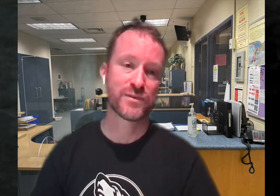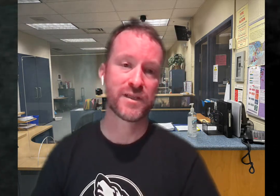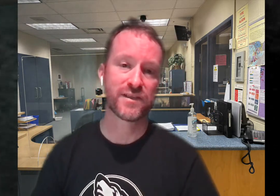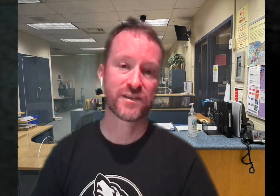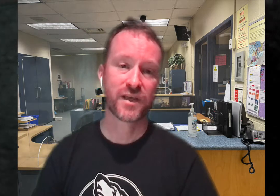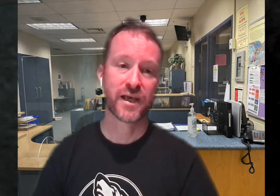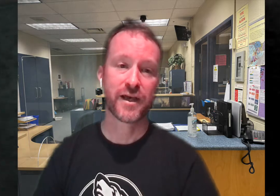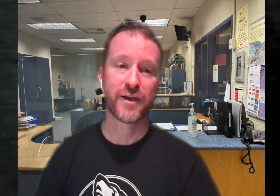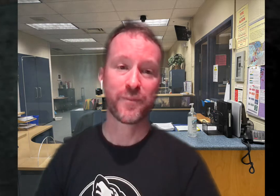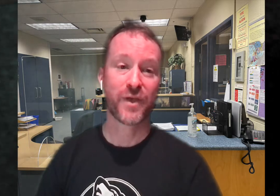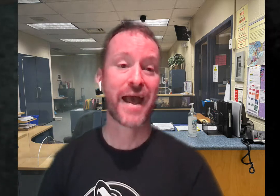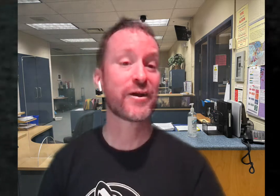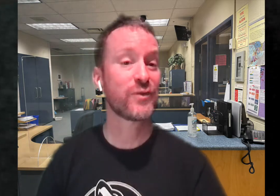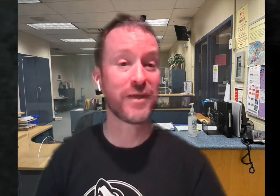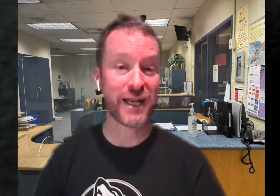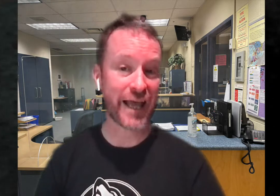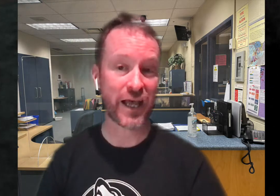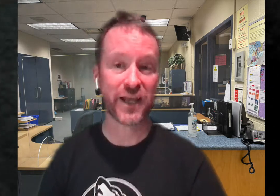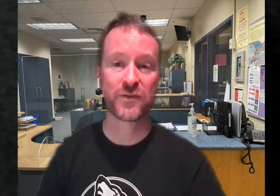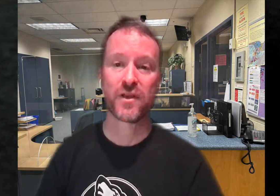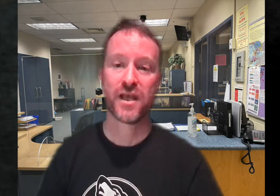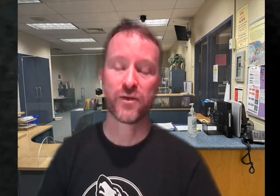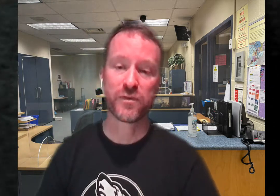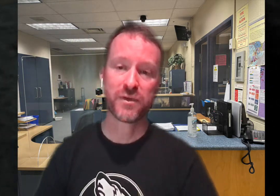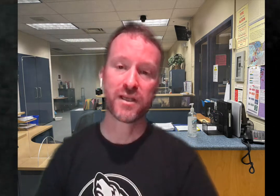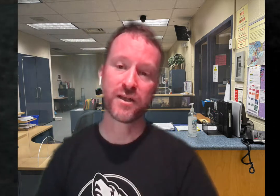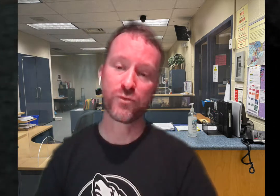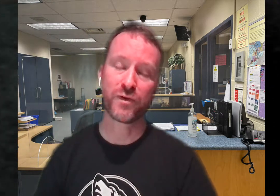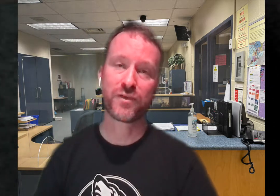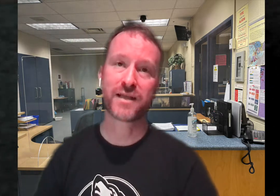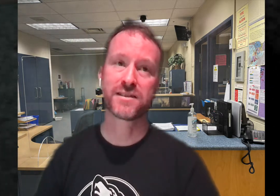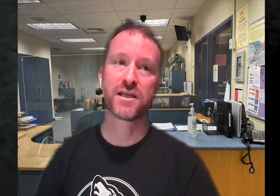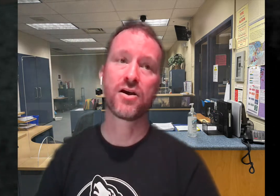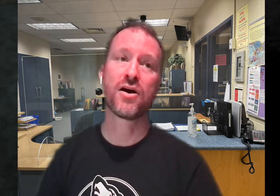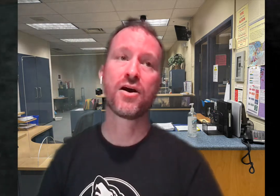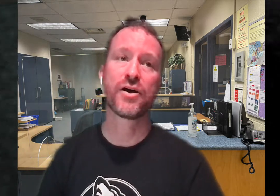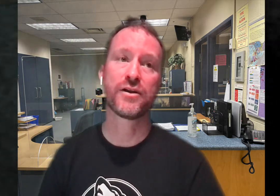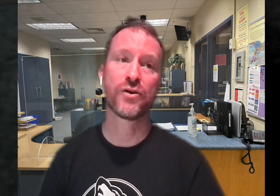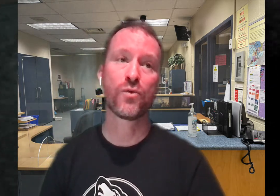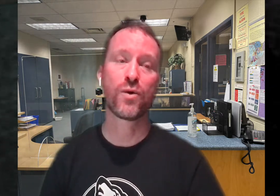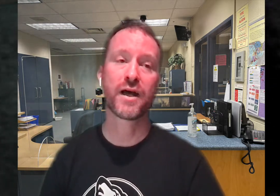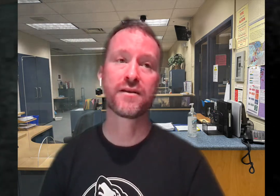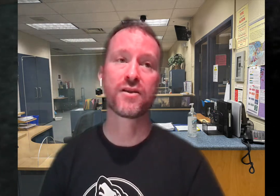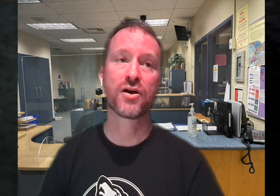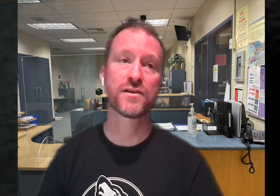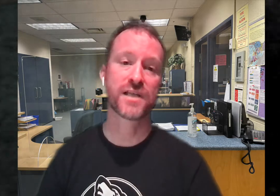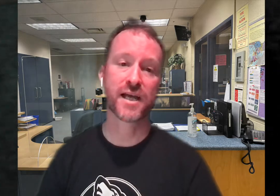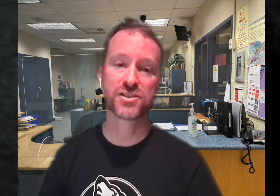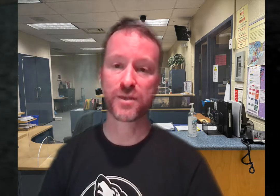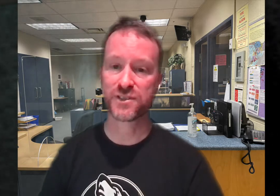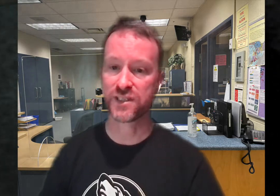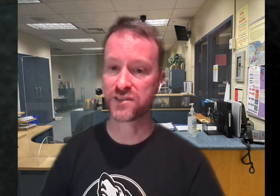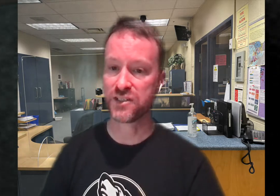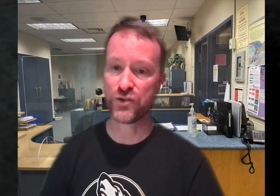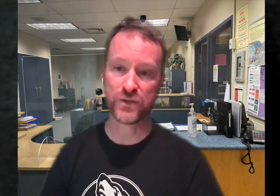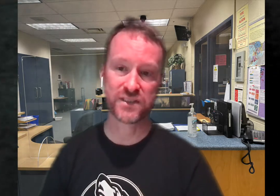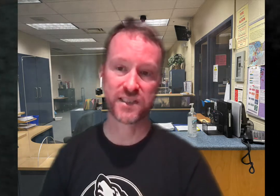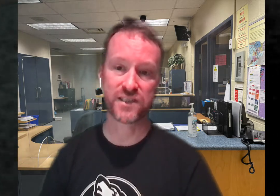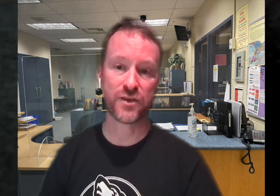announcements how to be an ally, and we've been reflecting on what the calls to action number 62 and 63